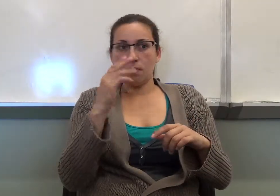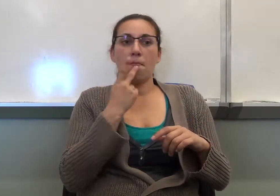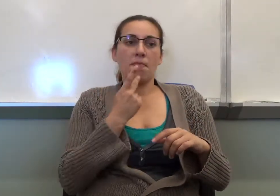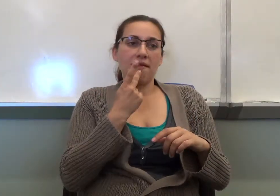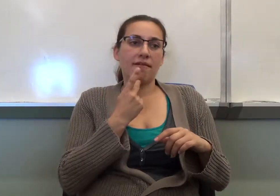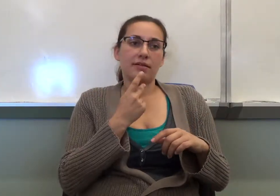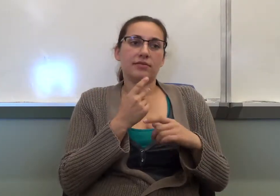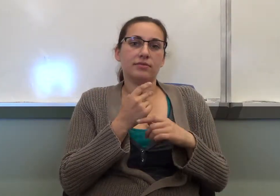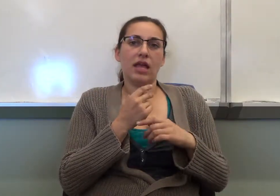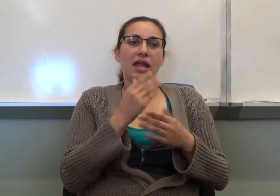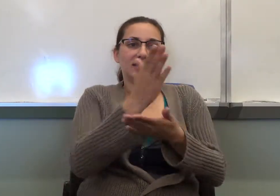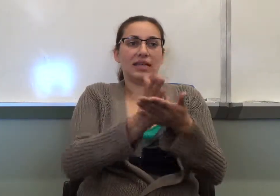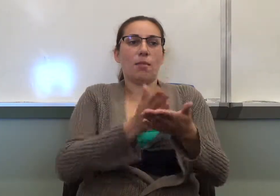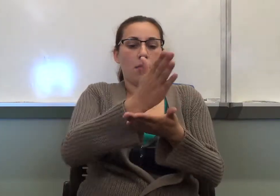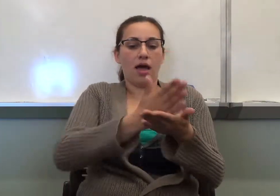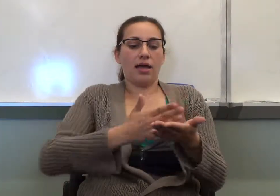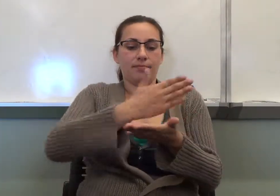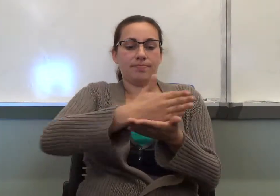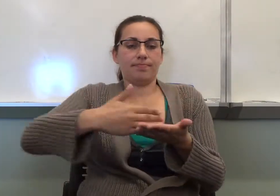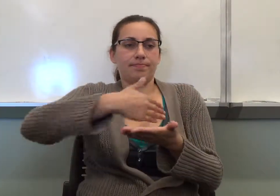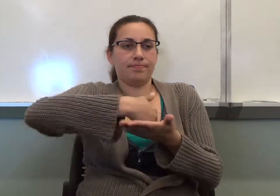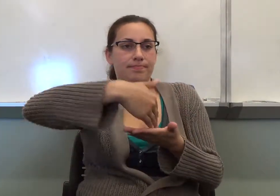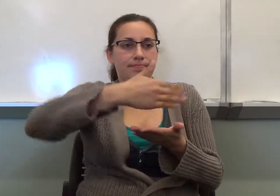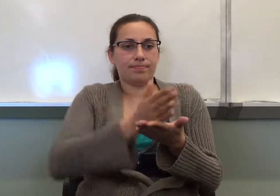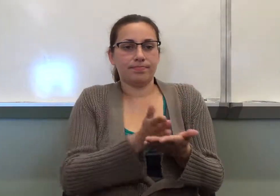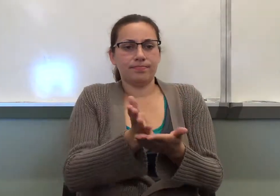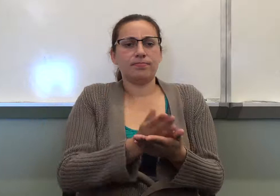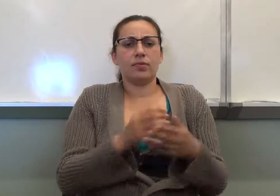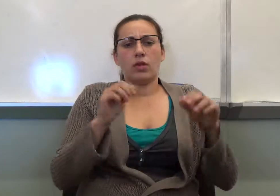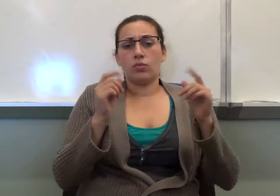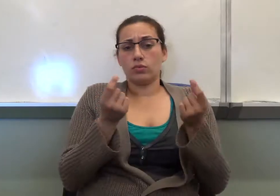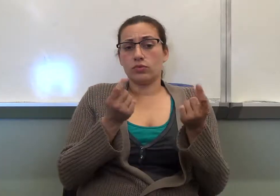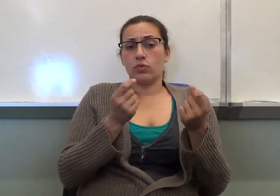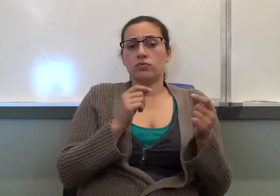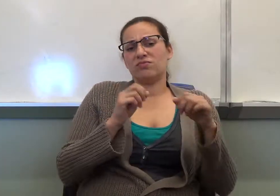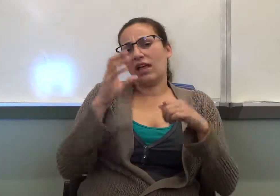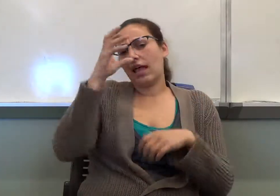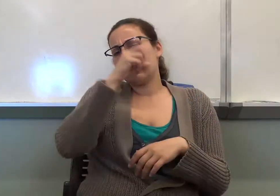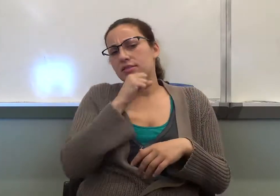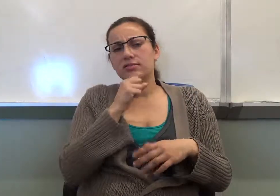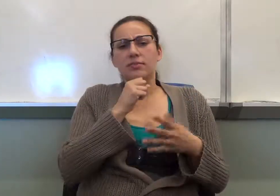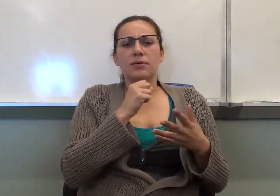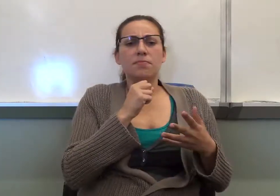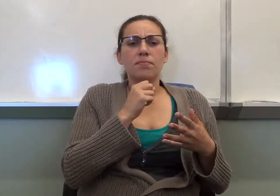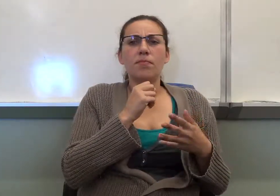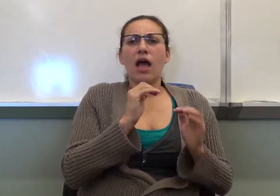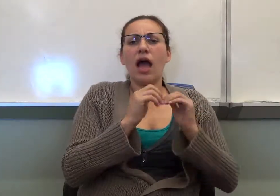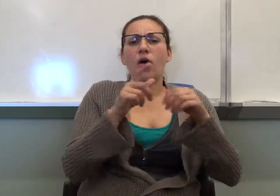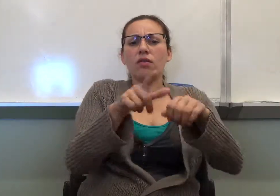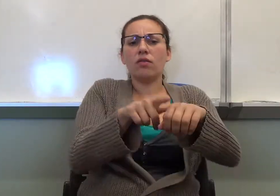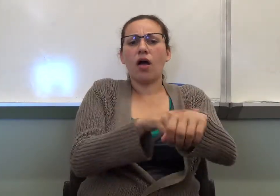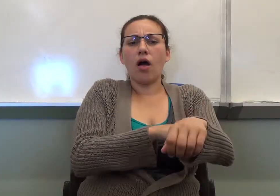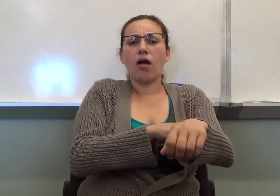Okay, now what they can do is estimate the length of the blue pieces. We